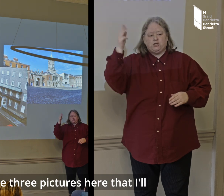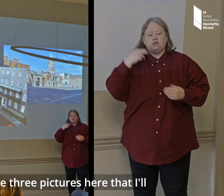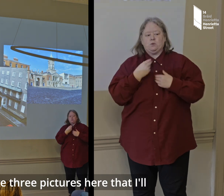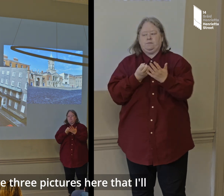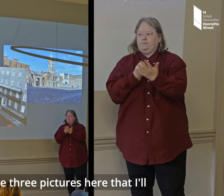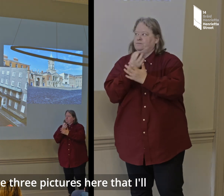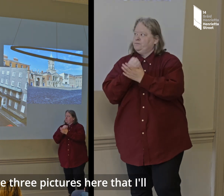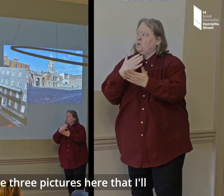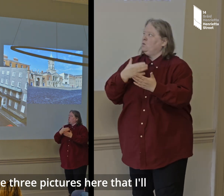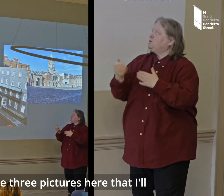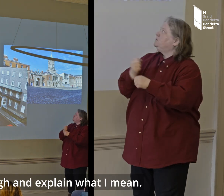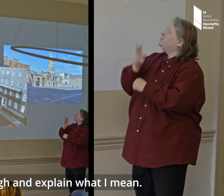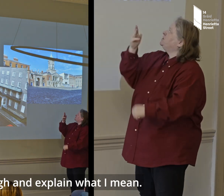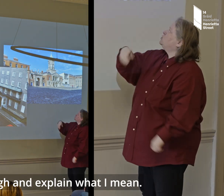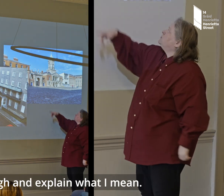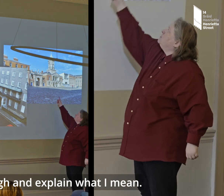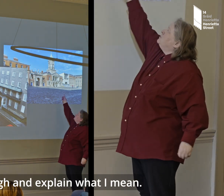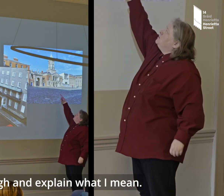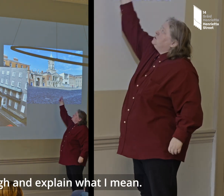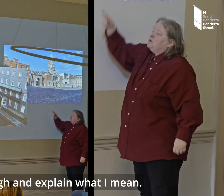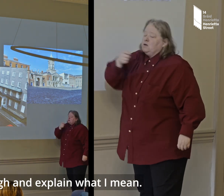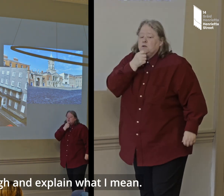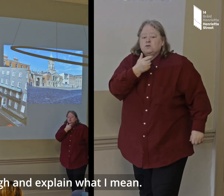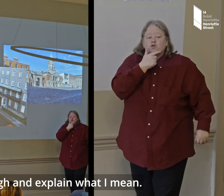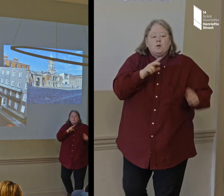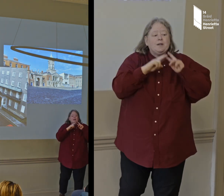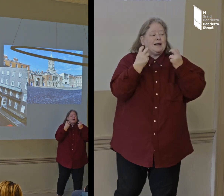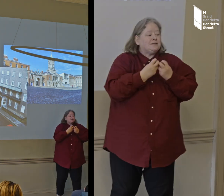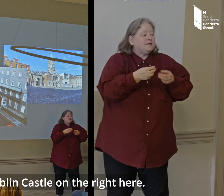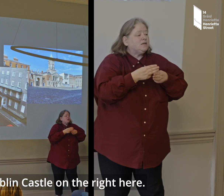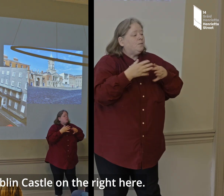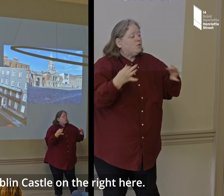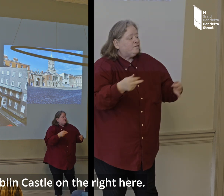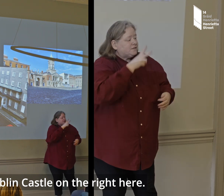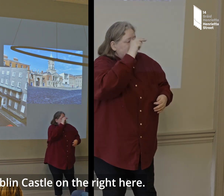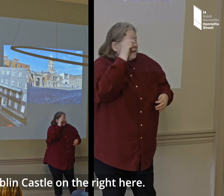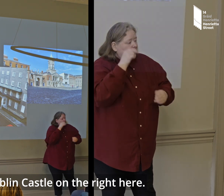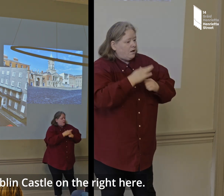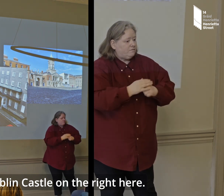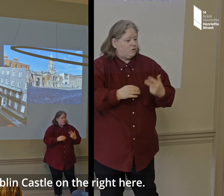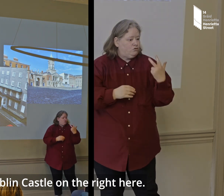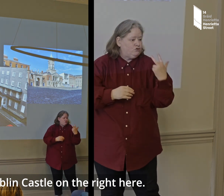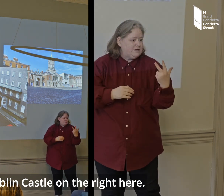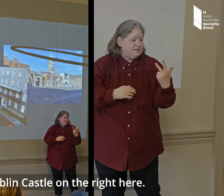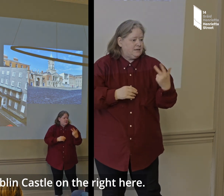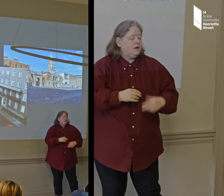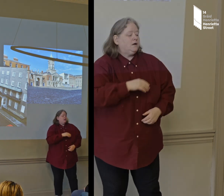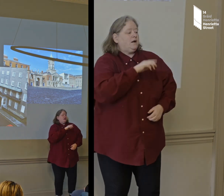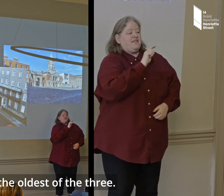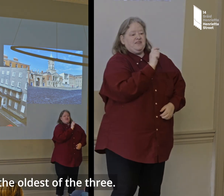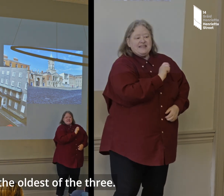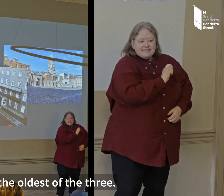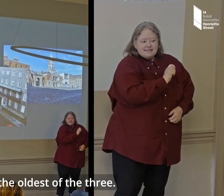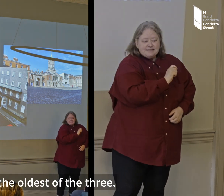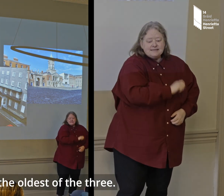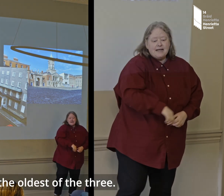So we have three pictures here that I'll go through and explain what I mean. This is Dublin Castle on the right here.